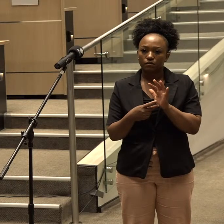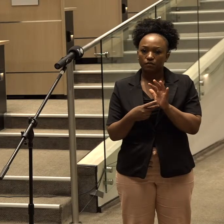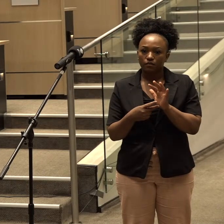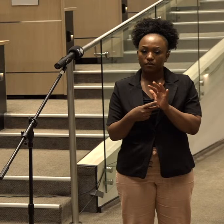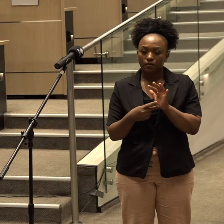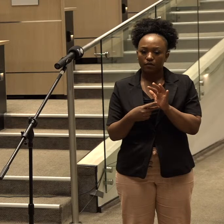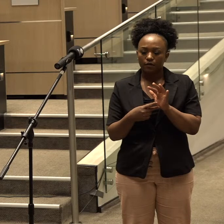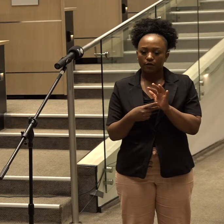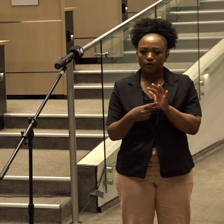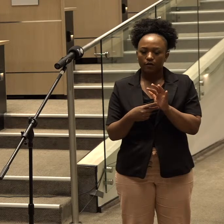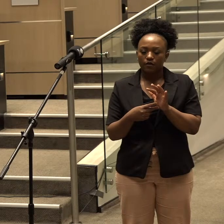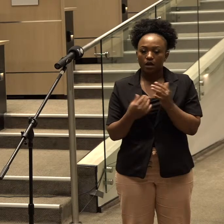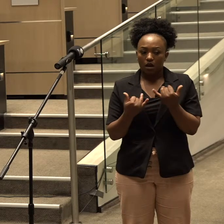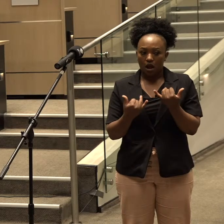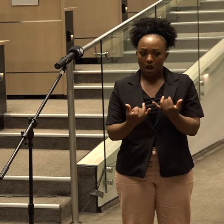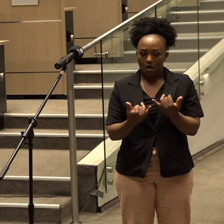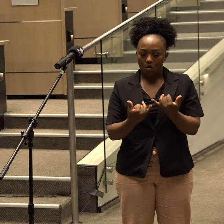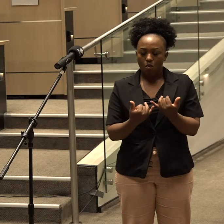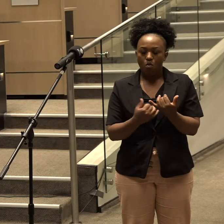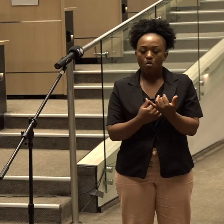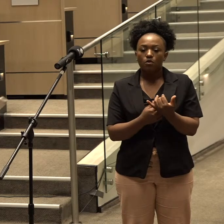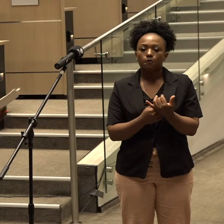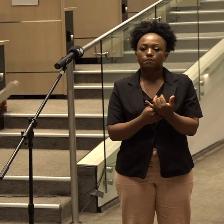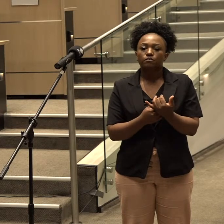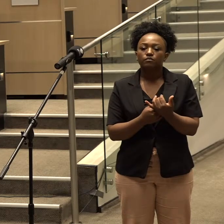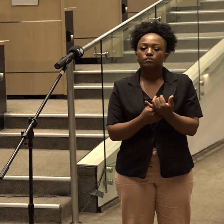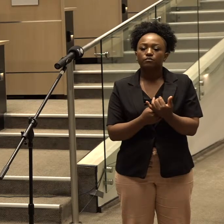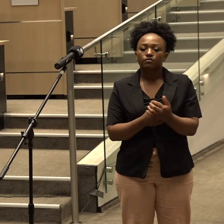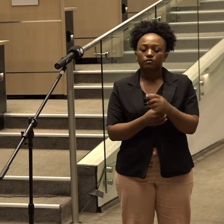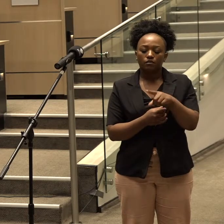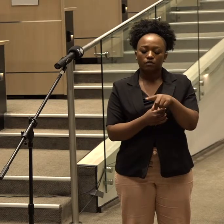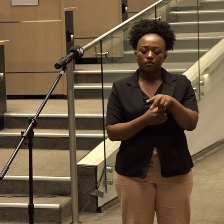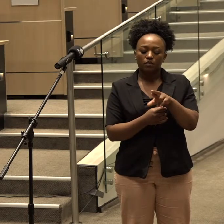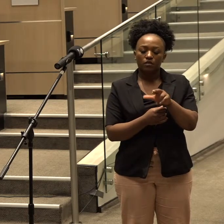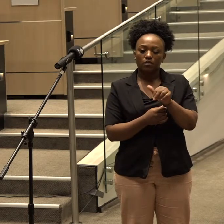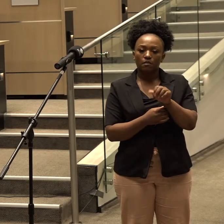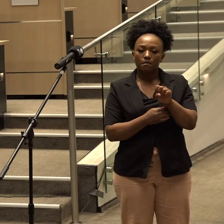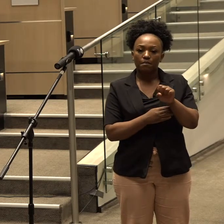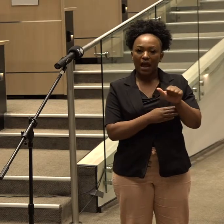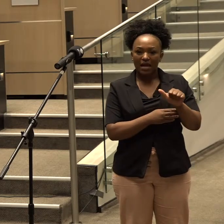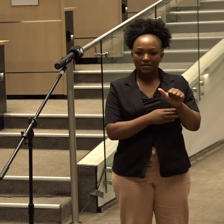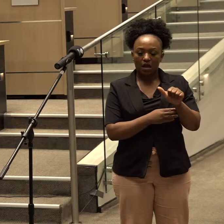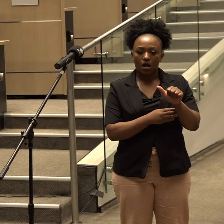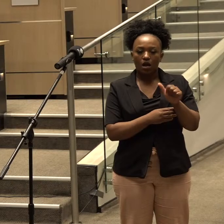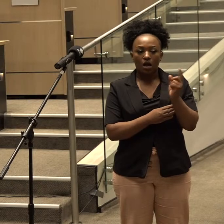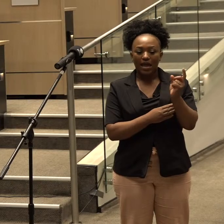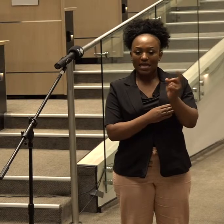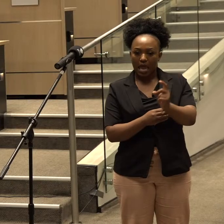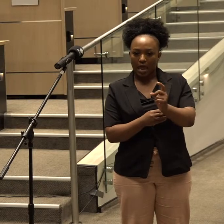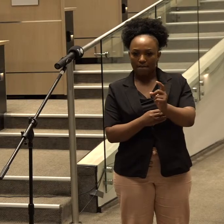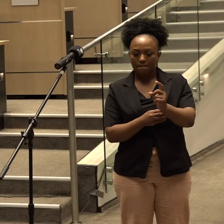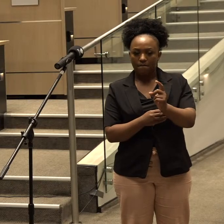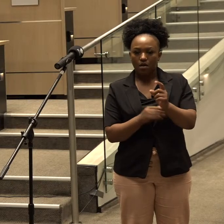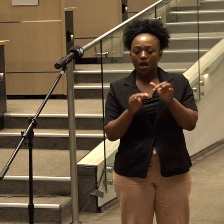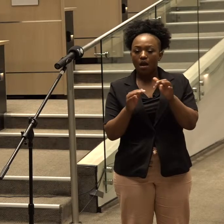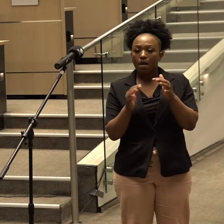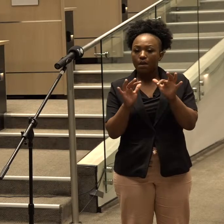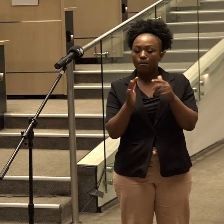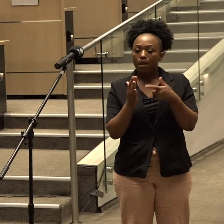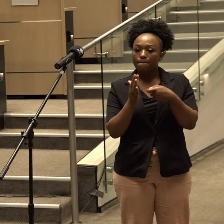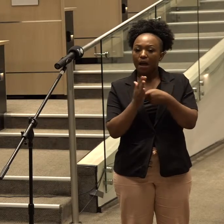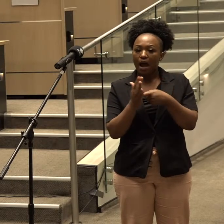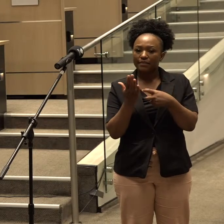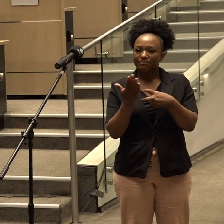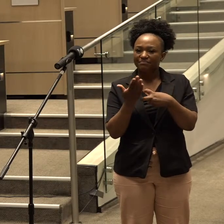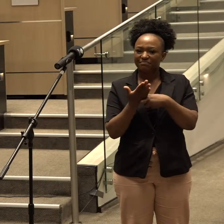it is prasa has became plus I came people are buying tickets in the morning and